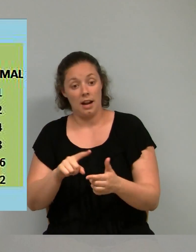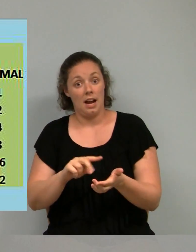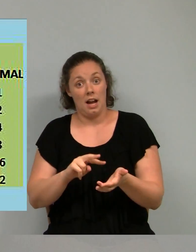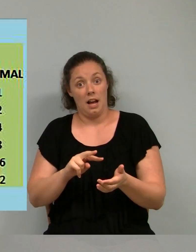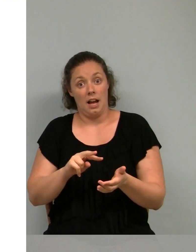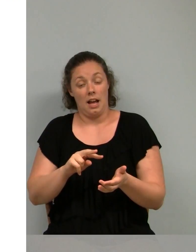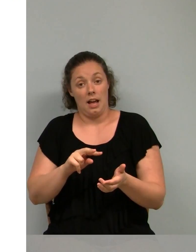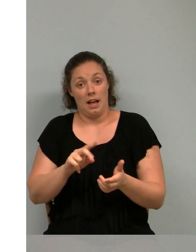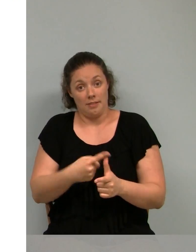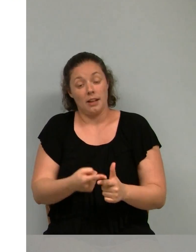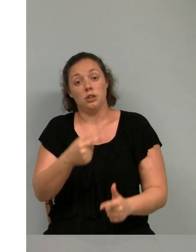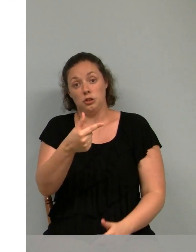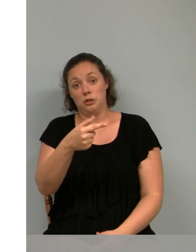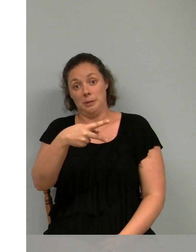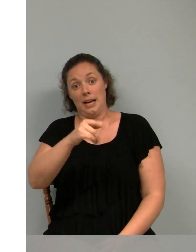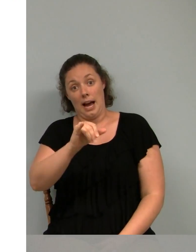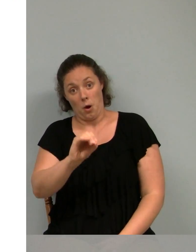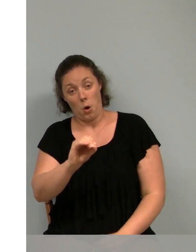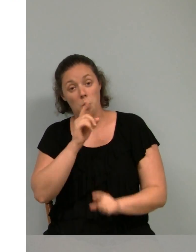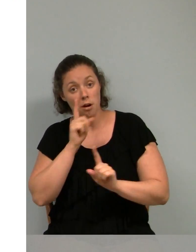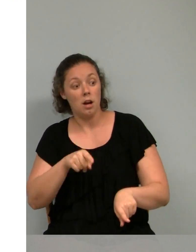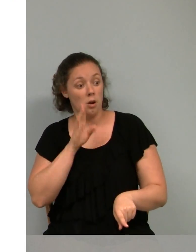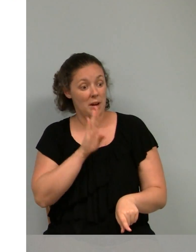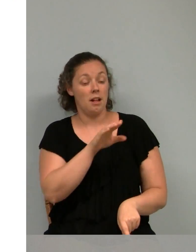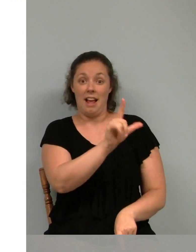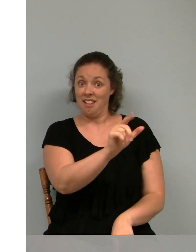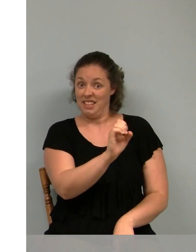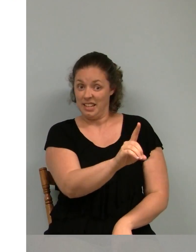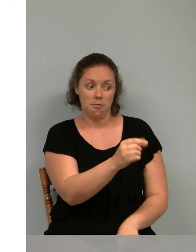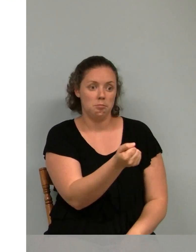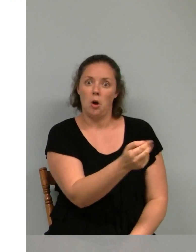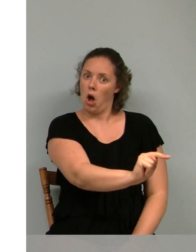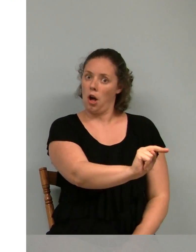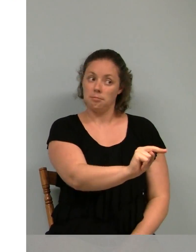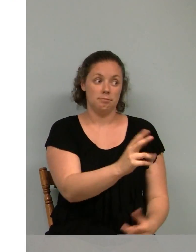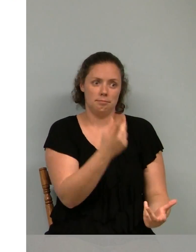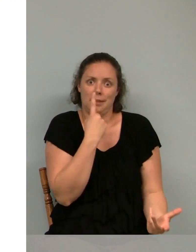command turns the LED on, true.